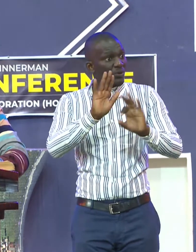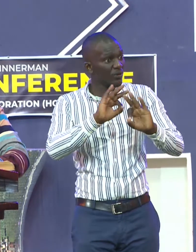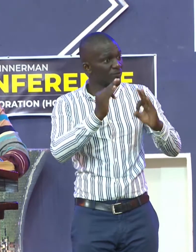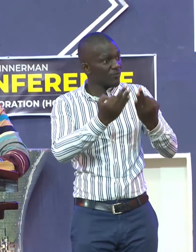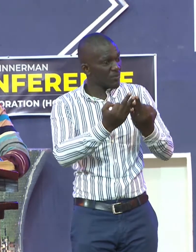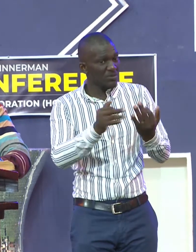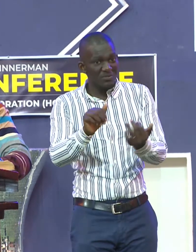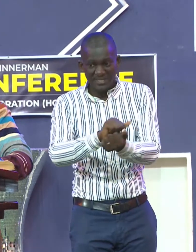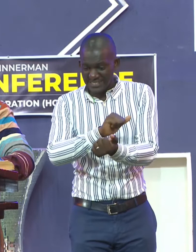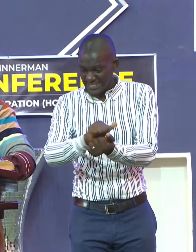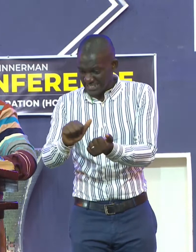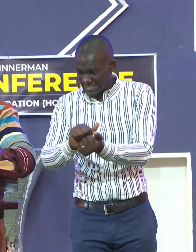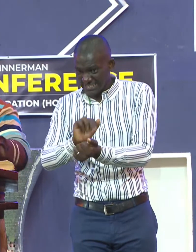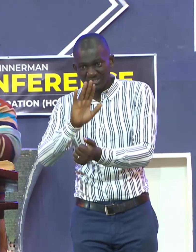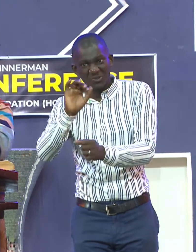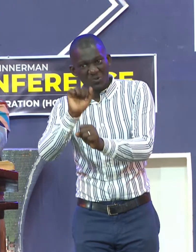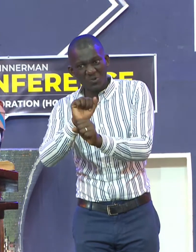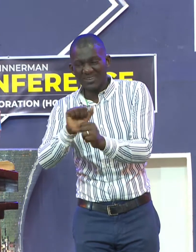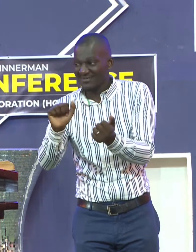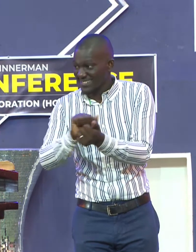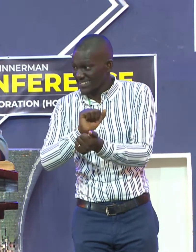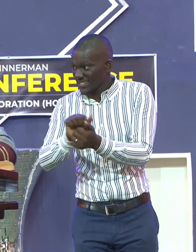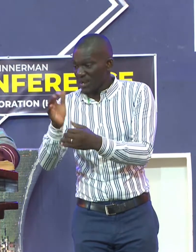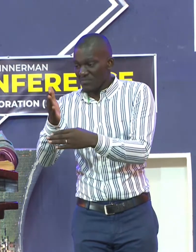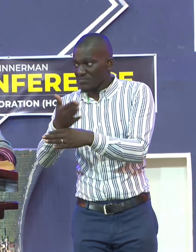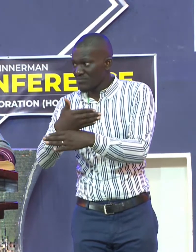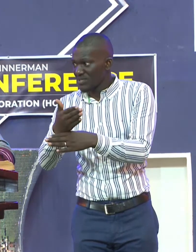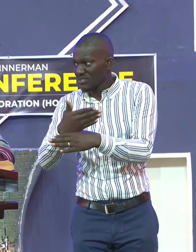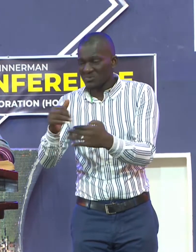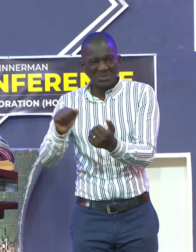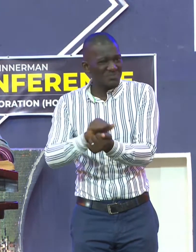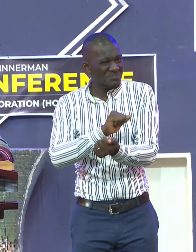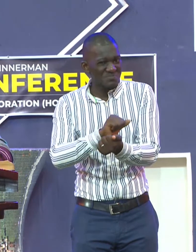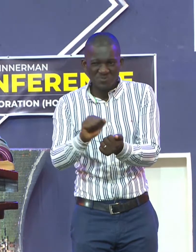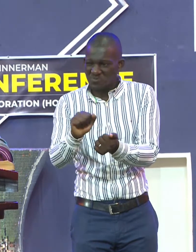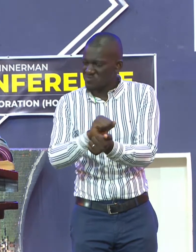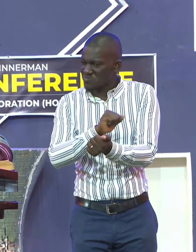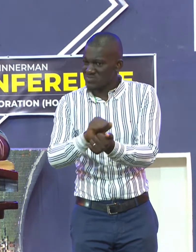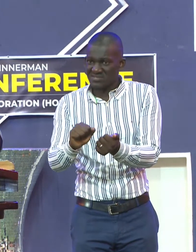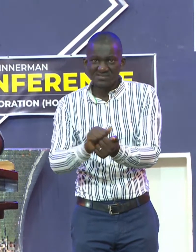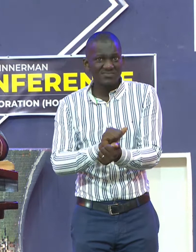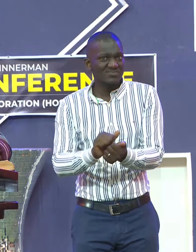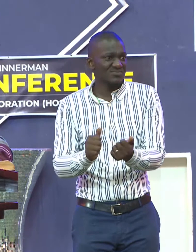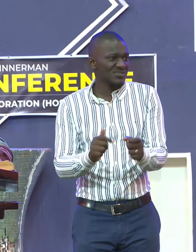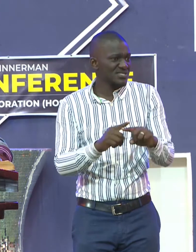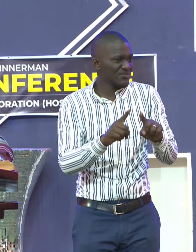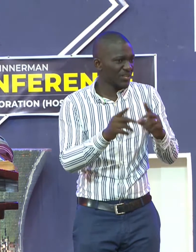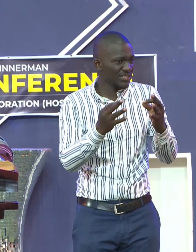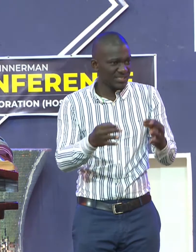Your families will be torn. Your ministry will be torn.